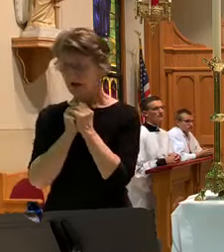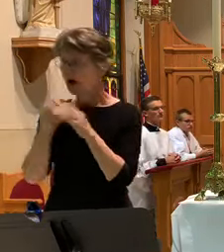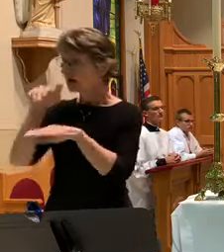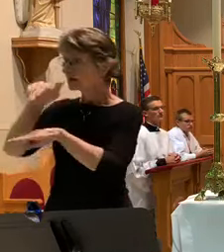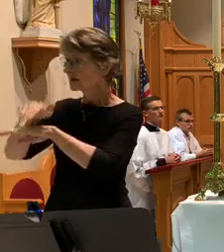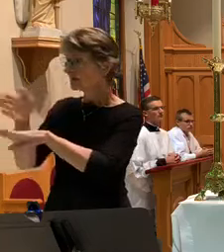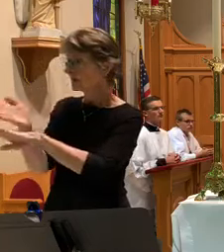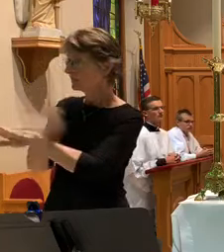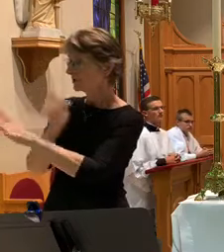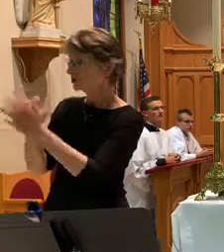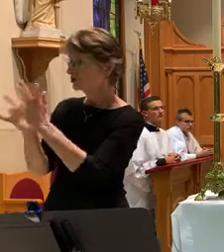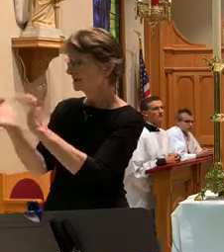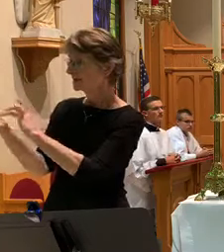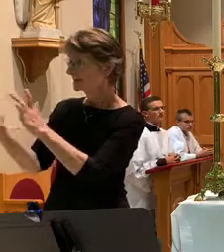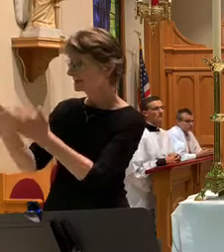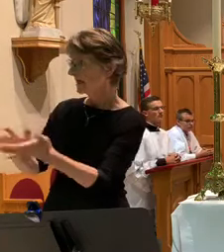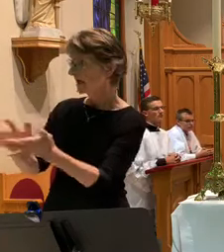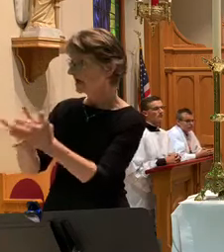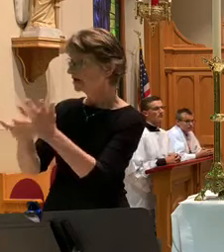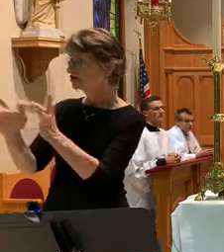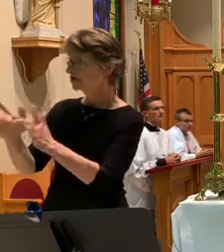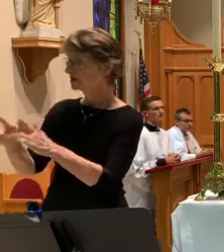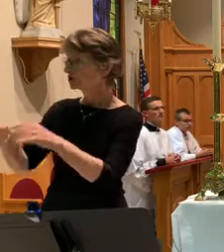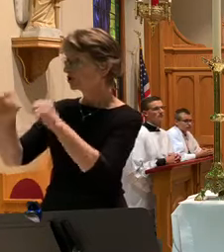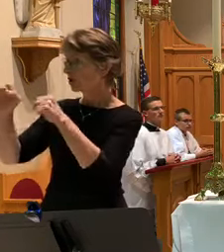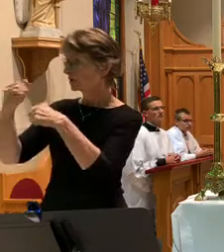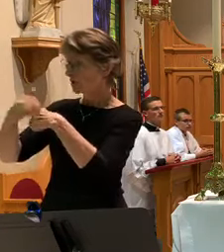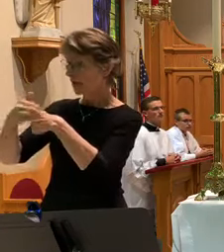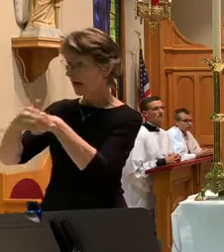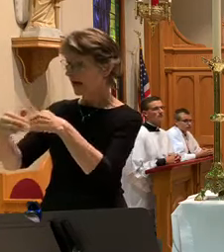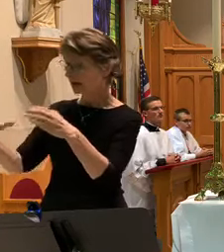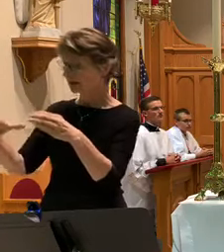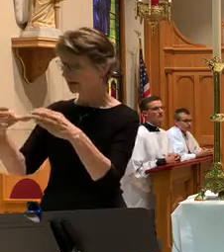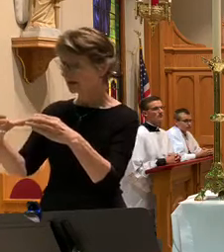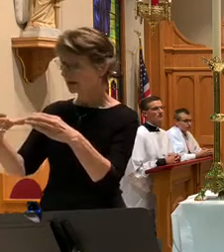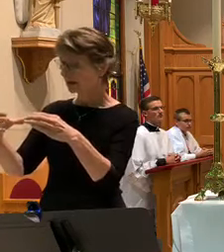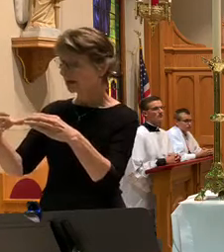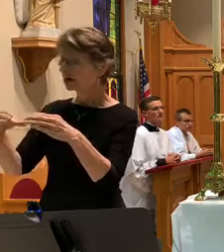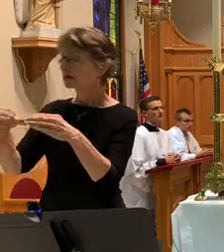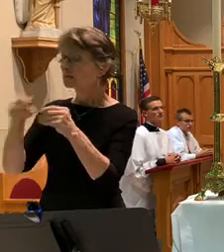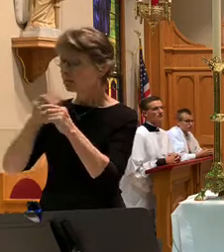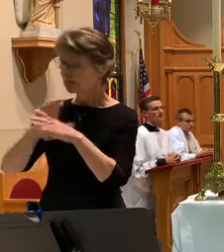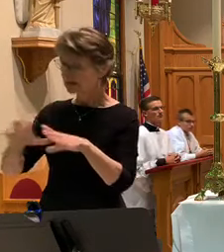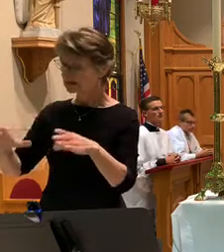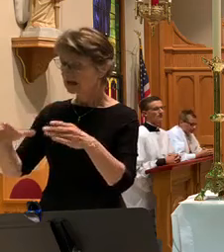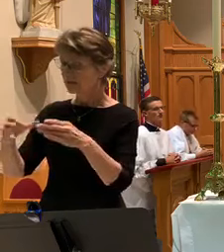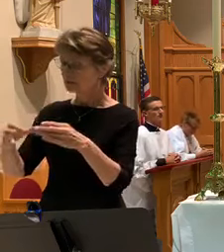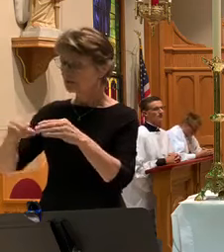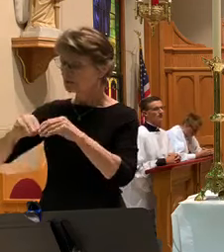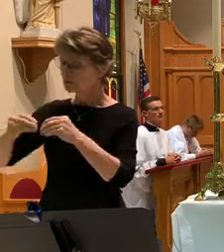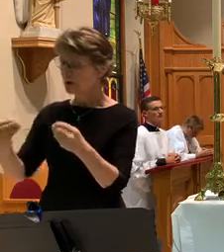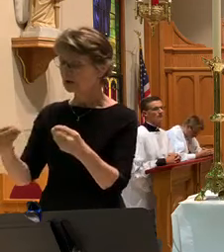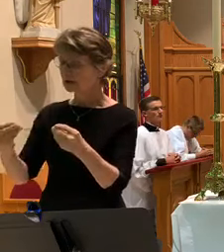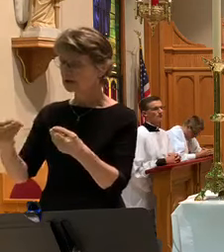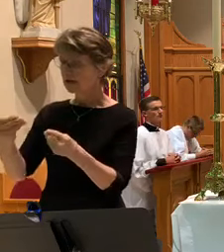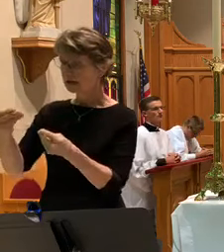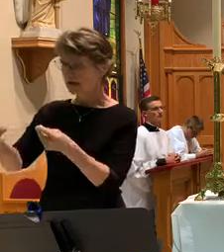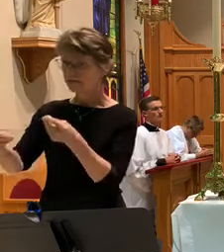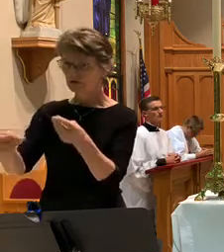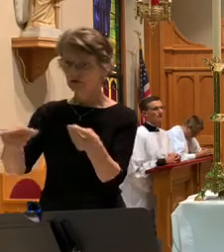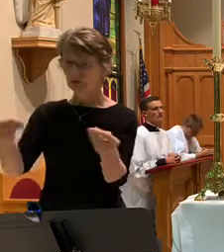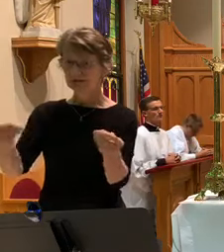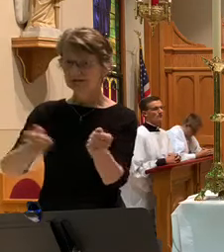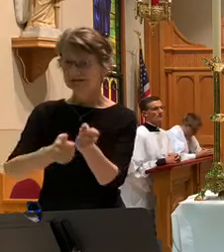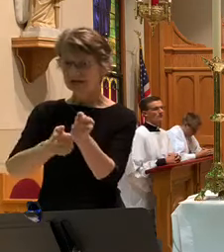on the night he was betrayed, he himself took bread, and giving you thanks, he said the blessing, broke the bread and gave it to